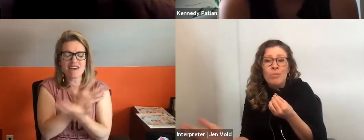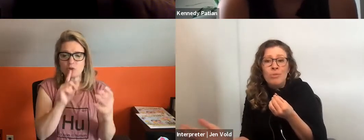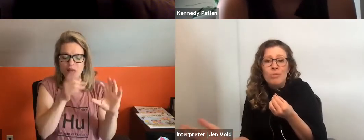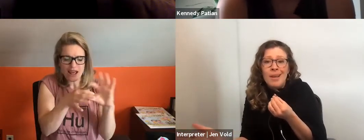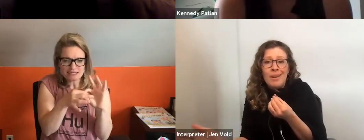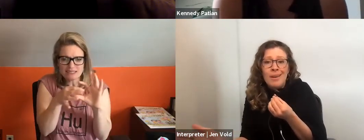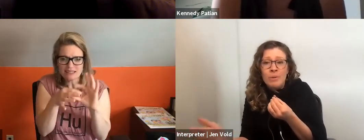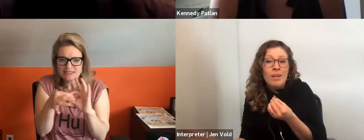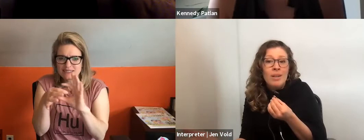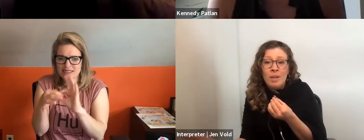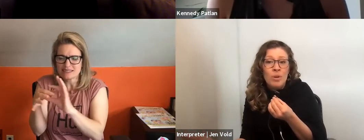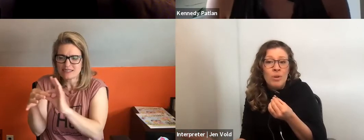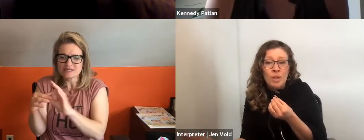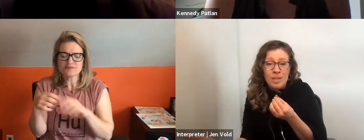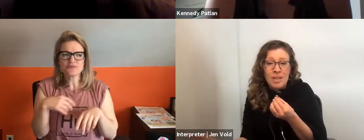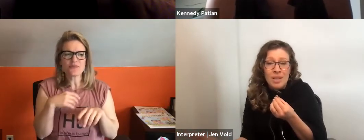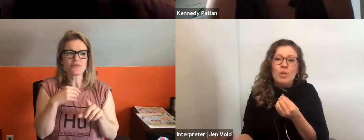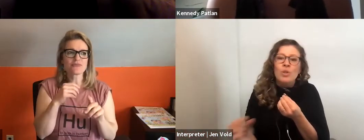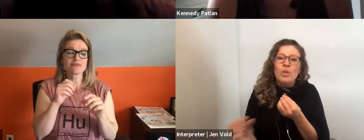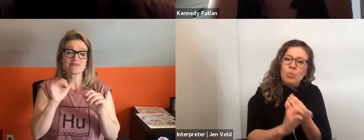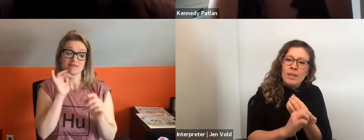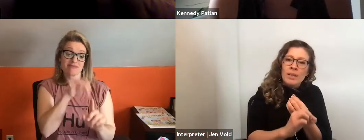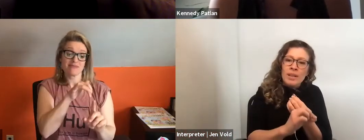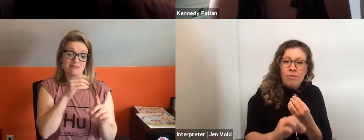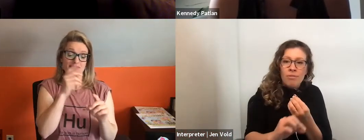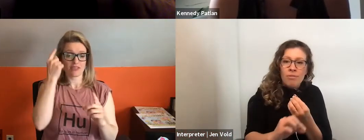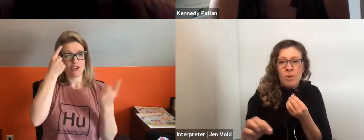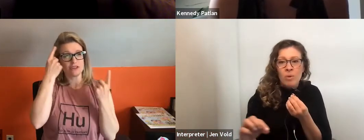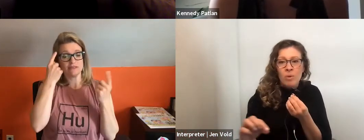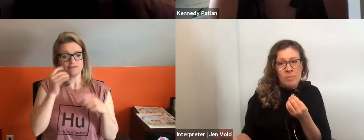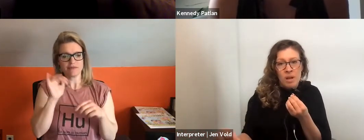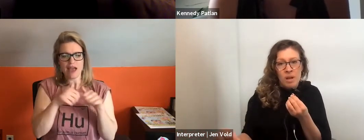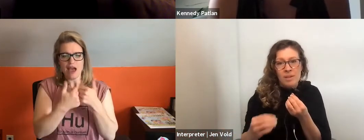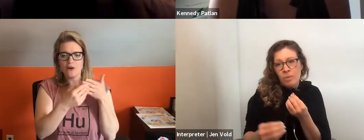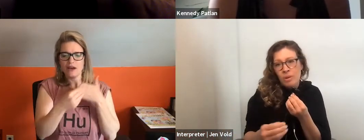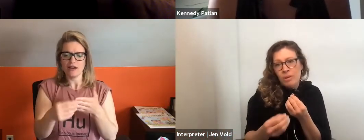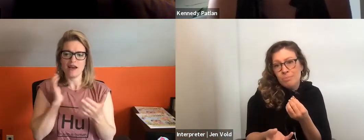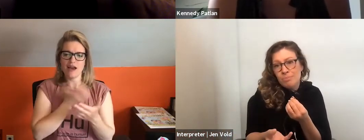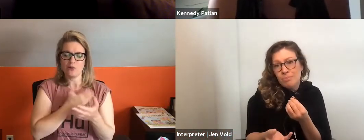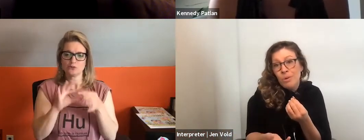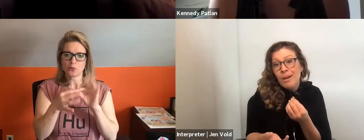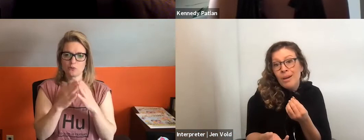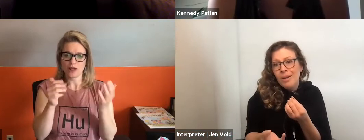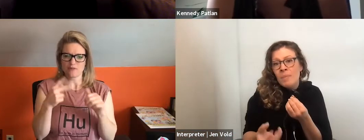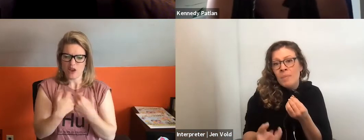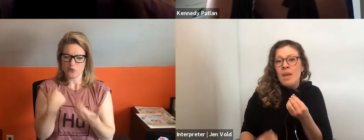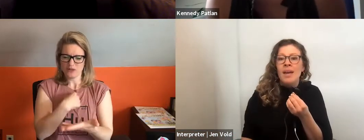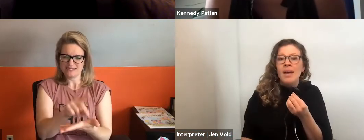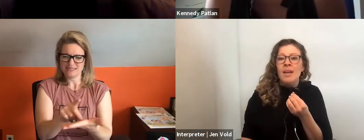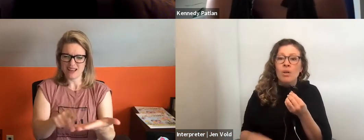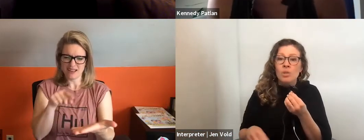later develop fluency in any language and develop their literacy. So these really are fundamental building blocks that we're